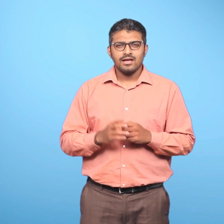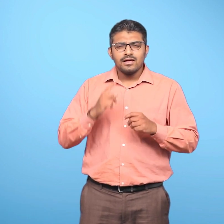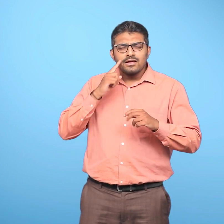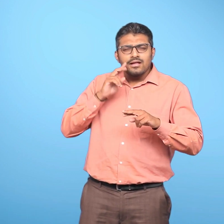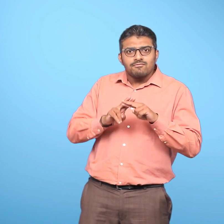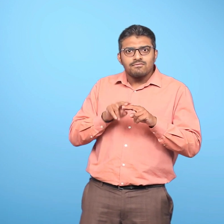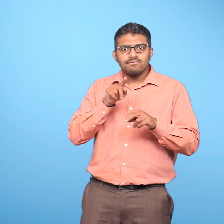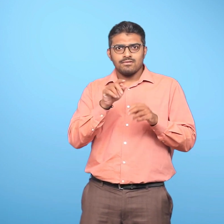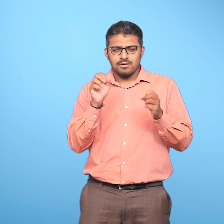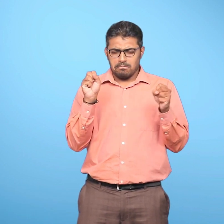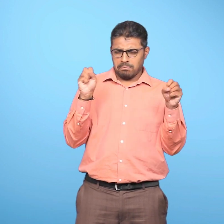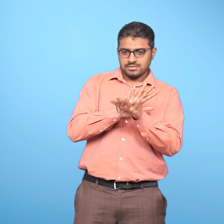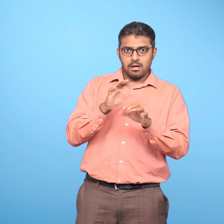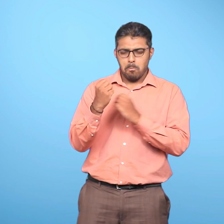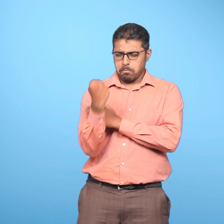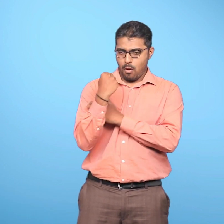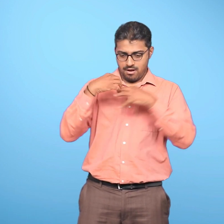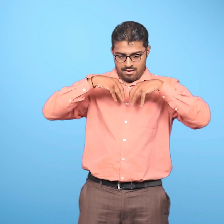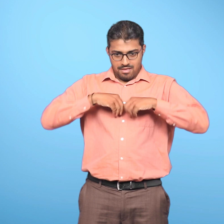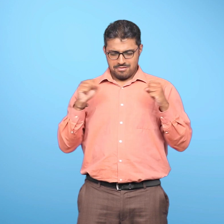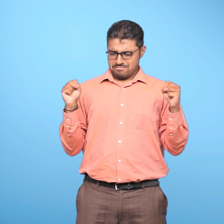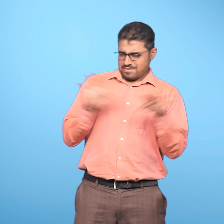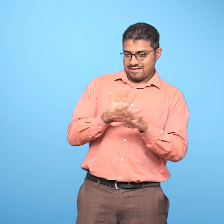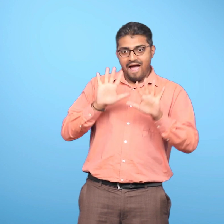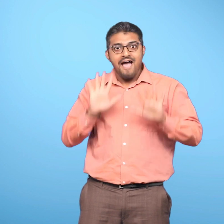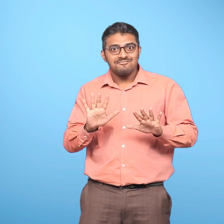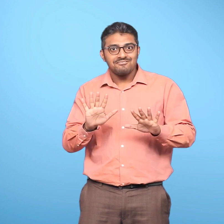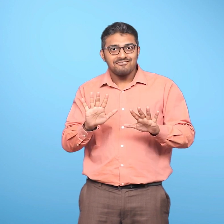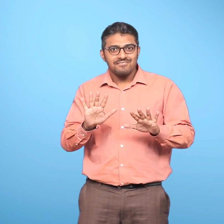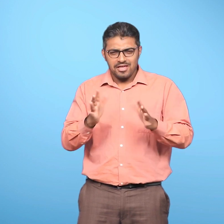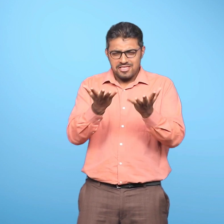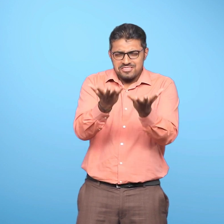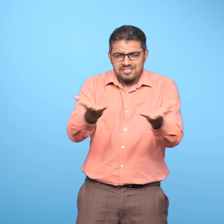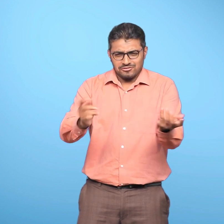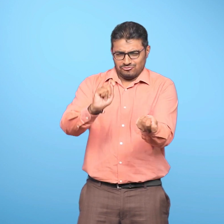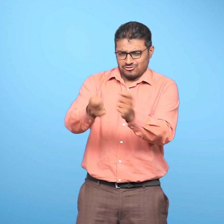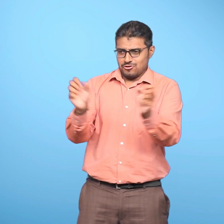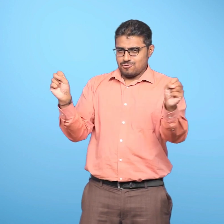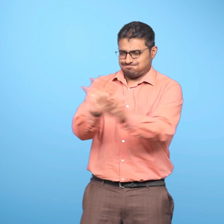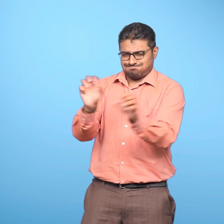What a fun would it be if you suddenly get some magical powers to change things around you?